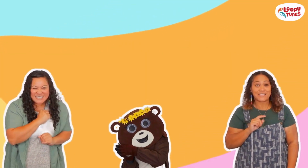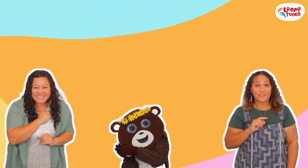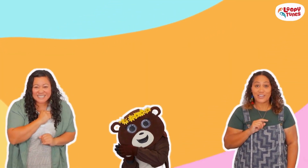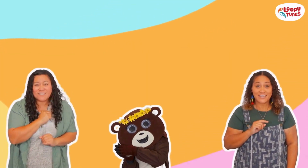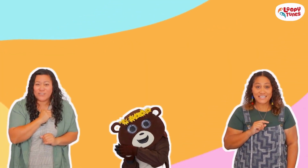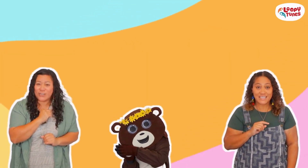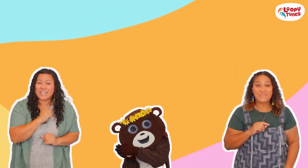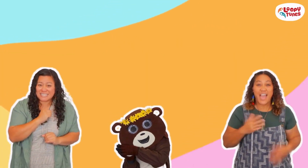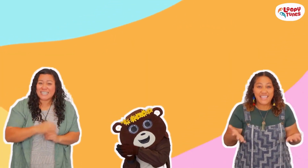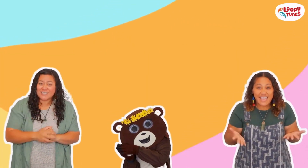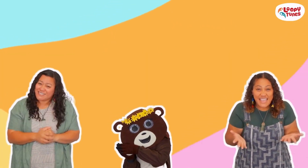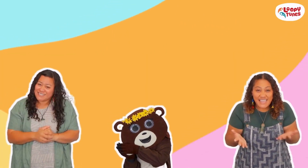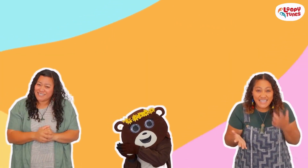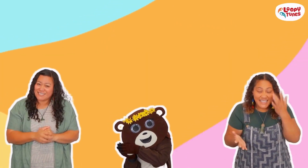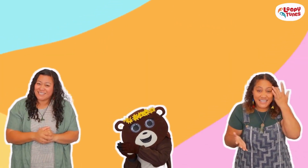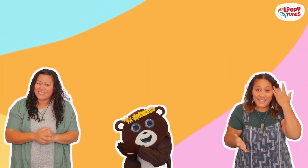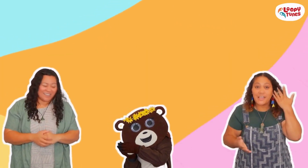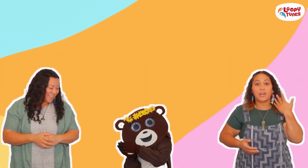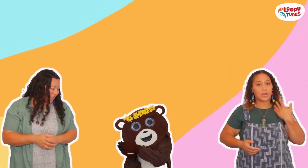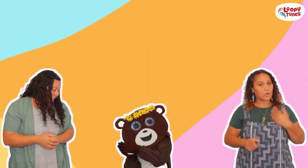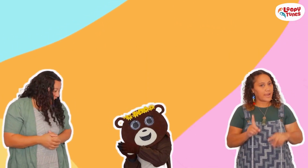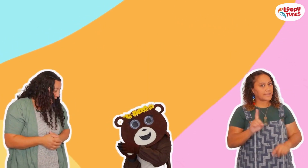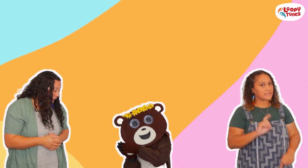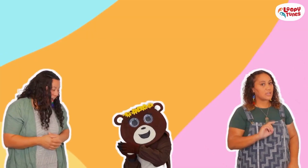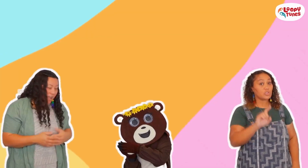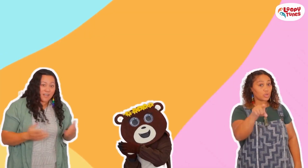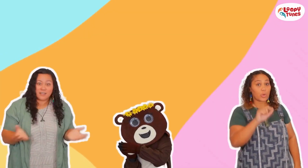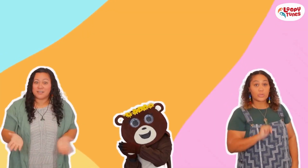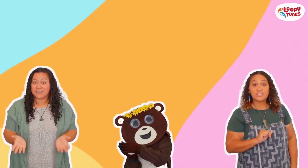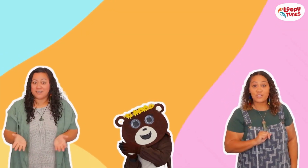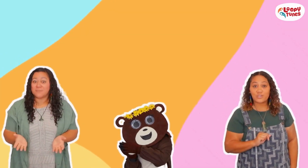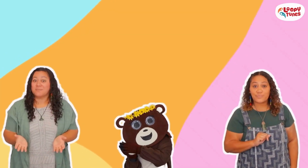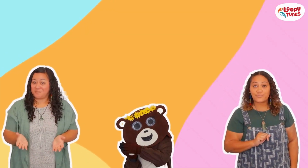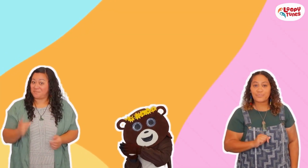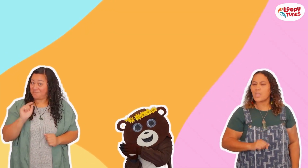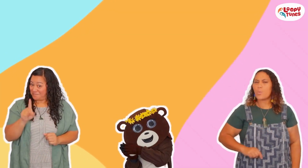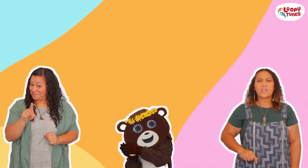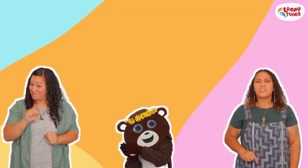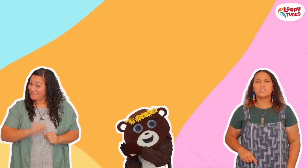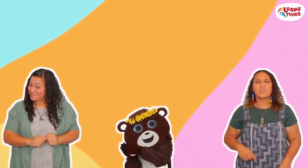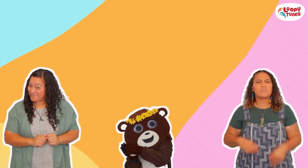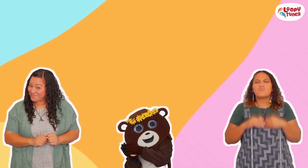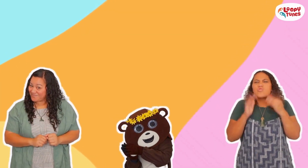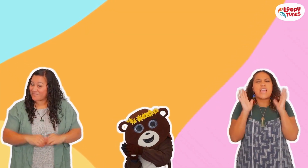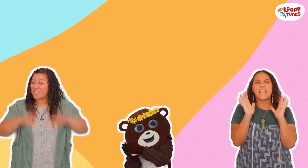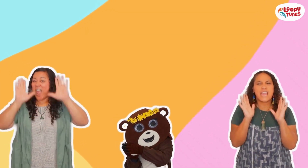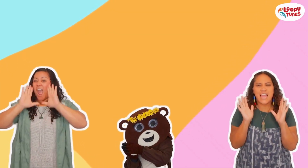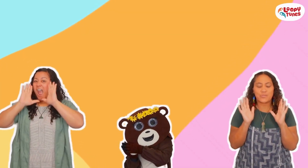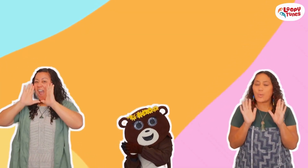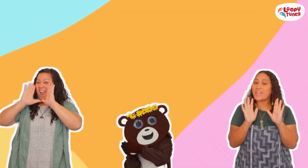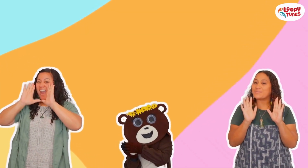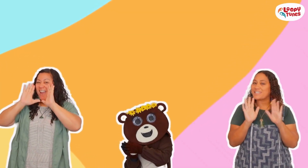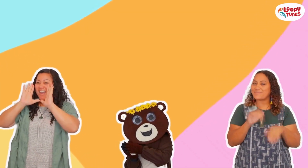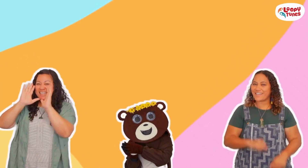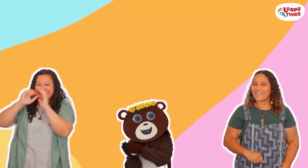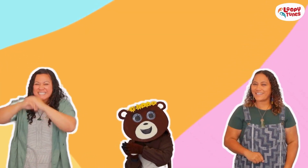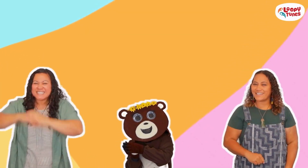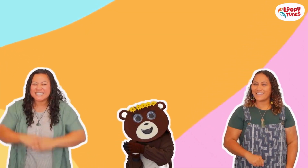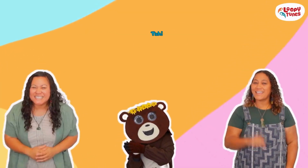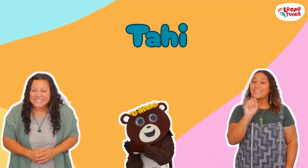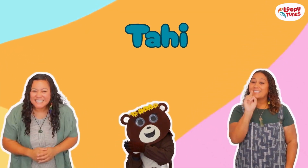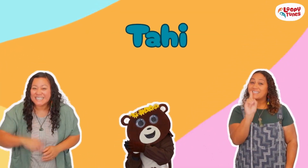Teti Pea's fallen asleep again. All right, you know what to do. We're going to scream really loud and wake up Teti